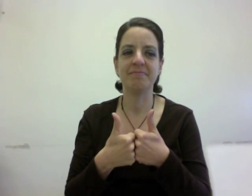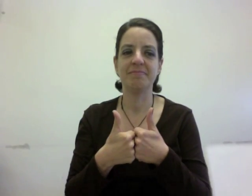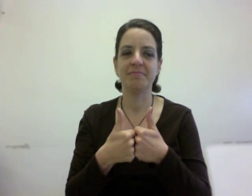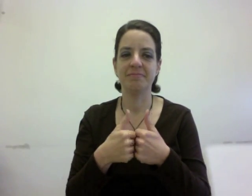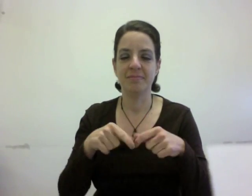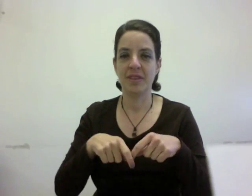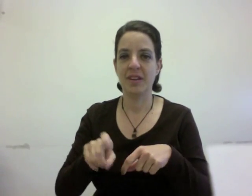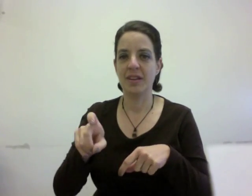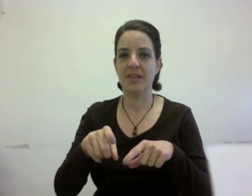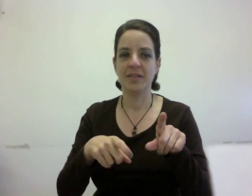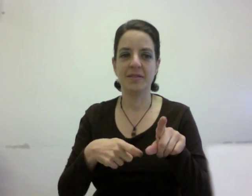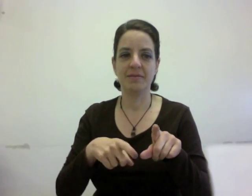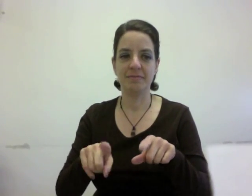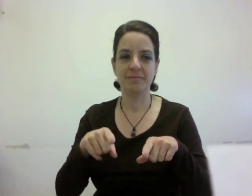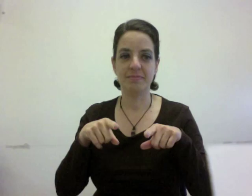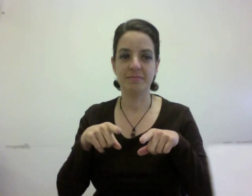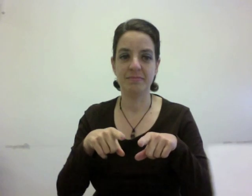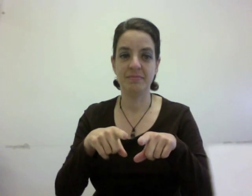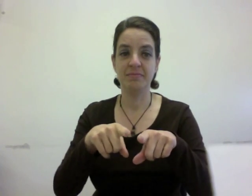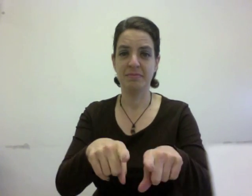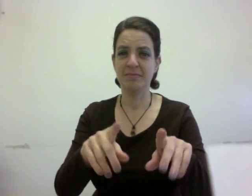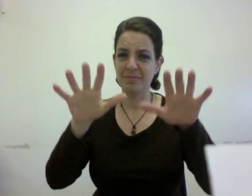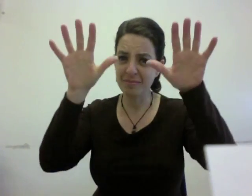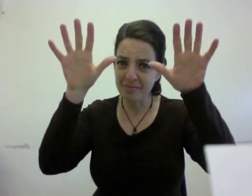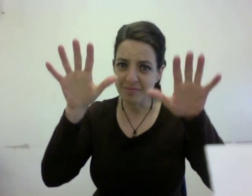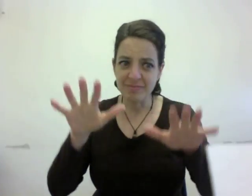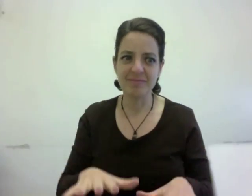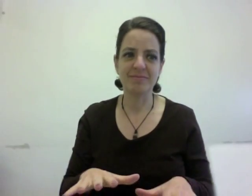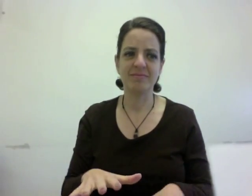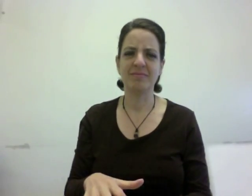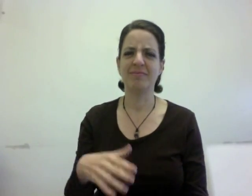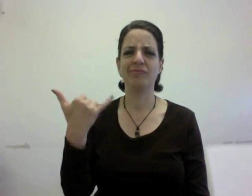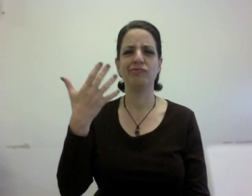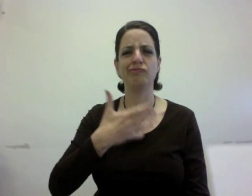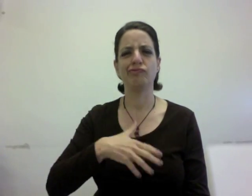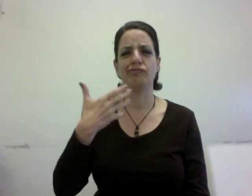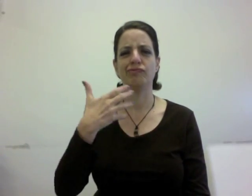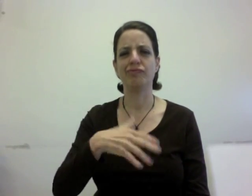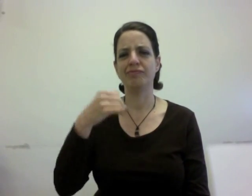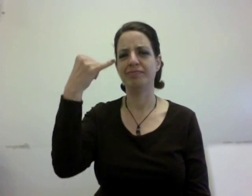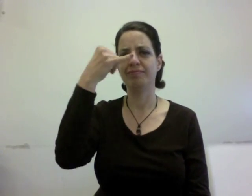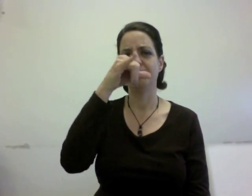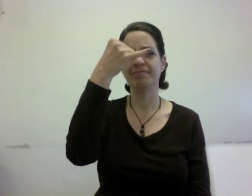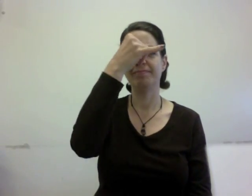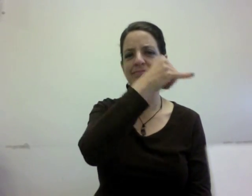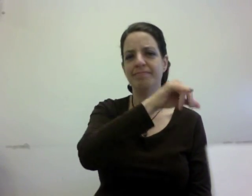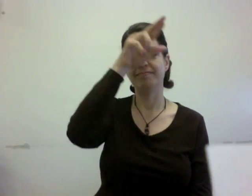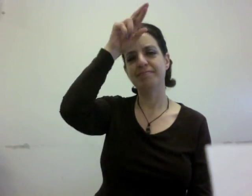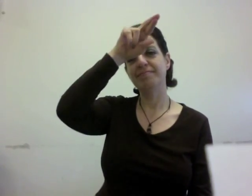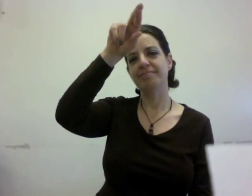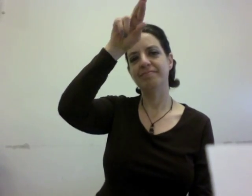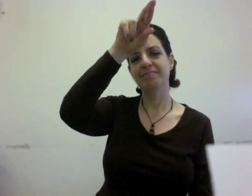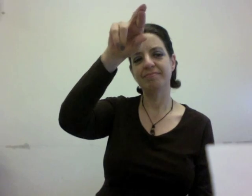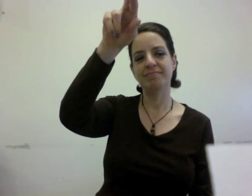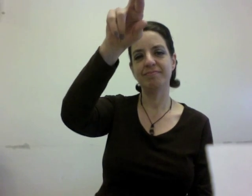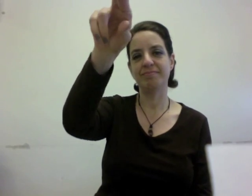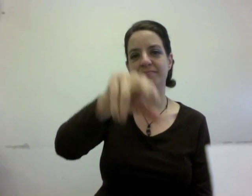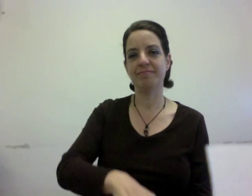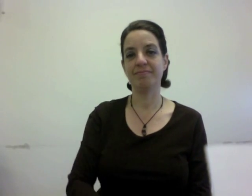They're running and playing while the rain was pouring. Oh, them silly unicorns. They're